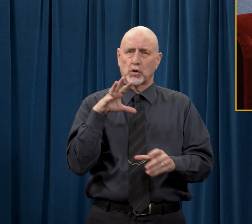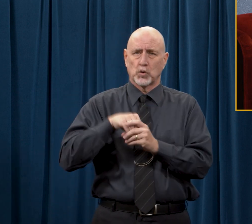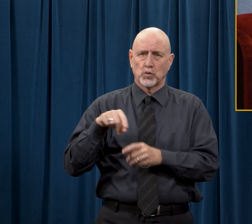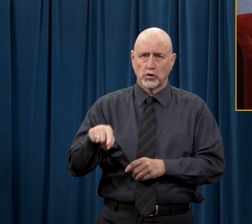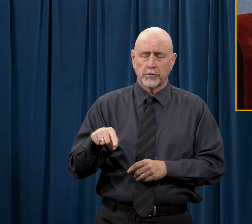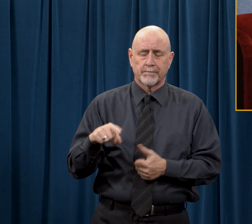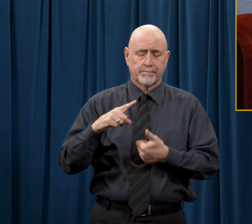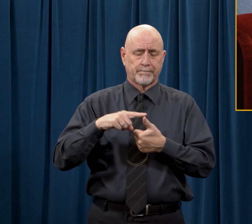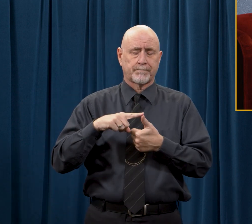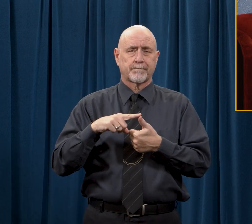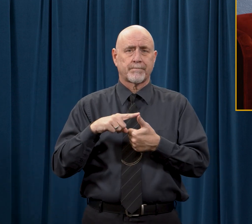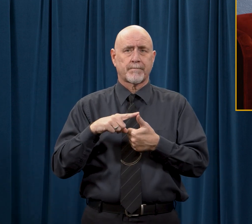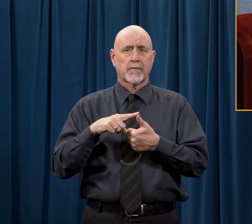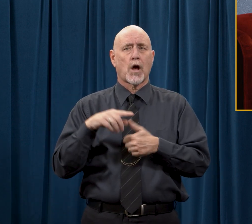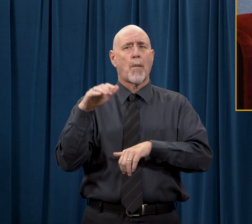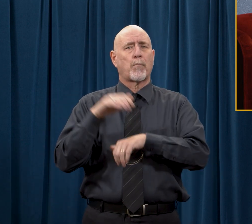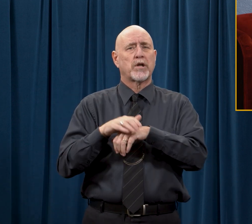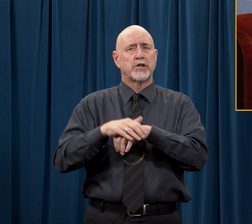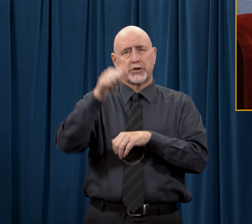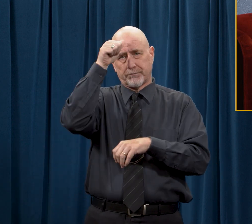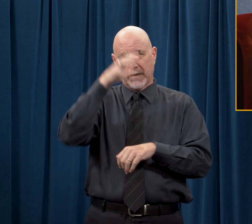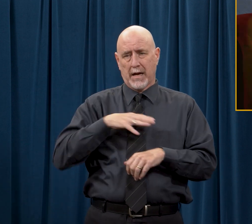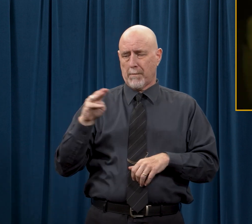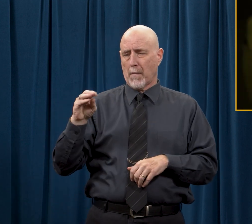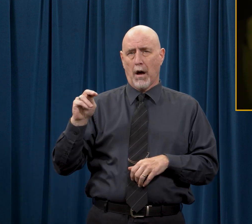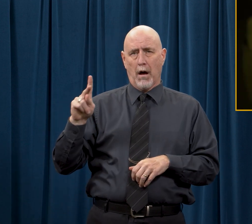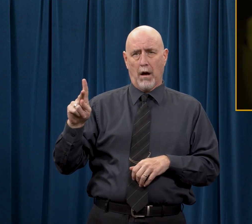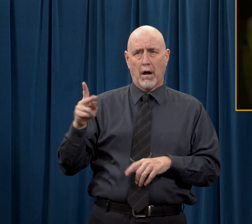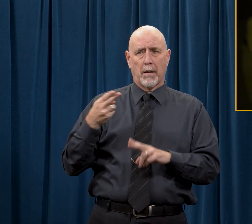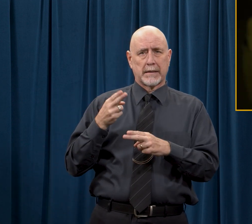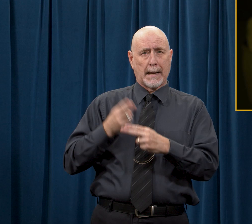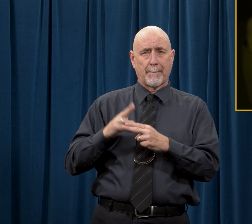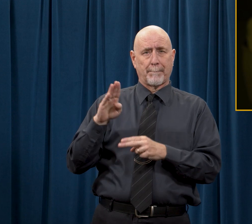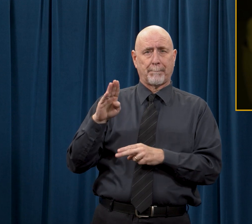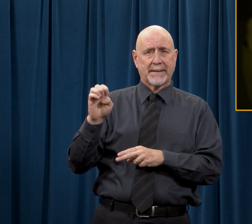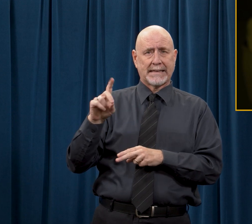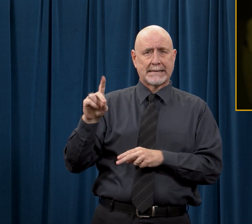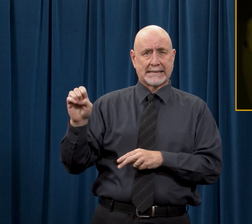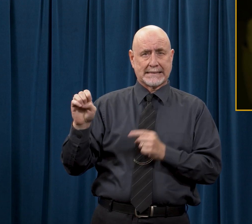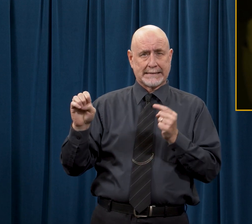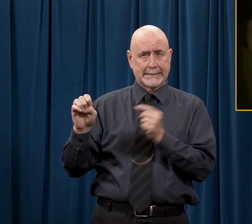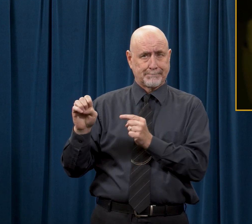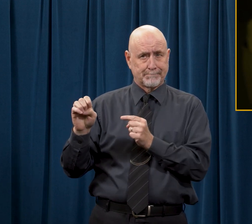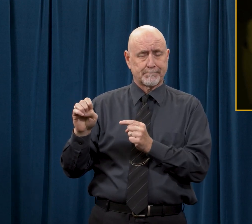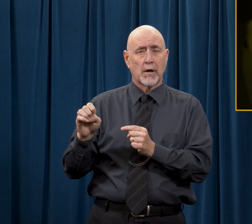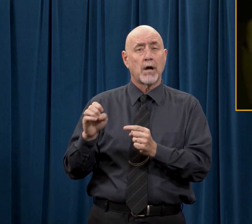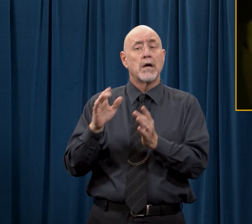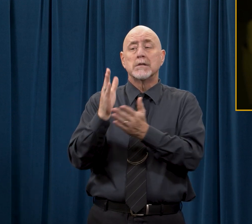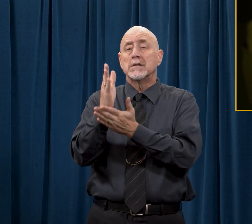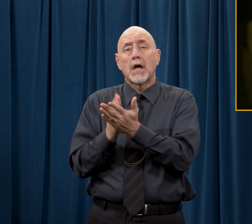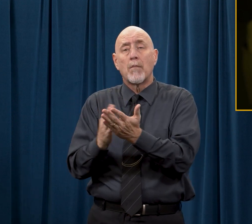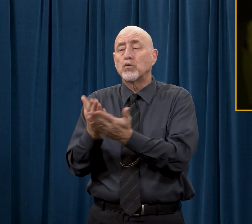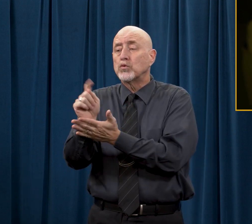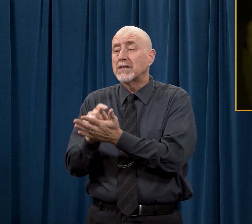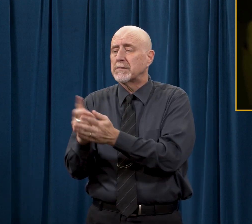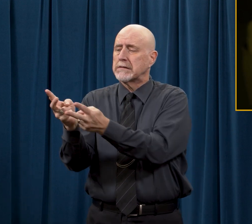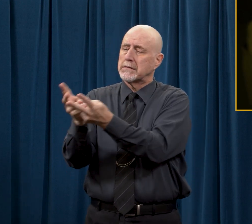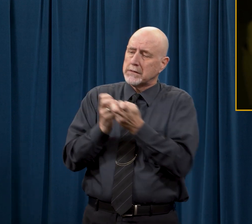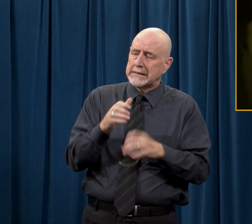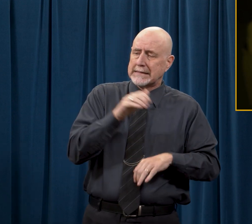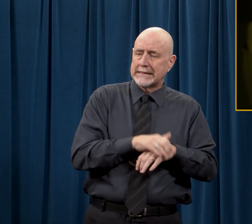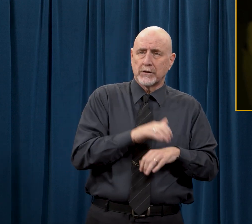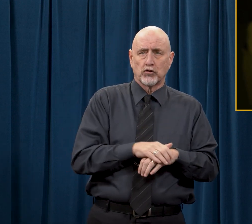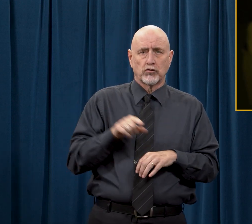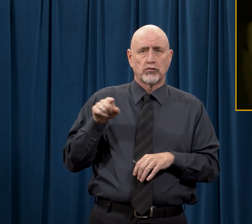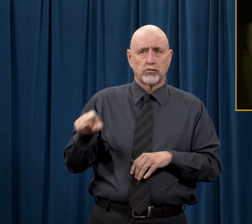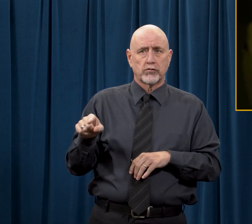famous men. First, it is a British monk by the name of Beatty. He translated parts of the